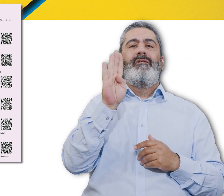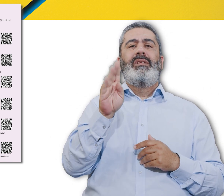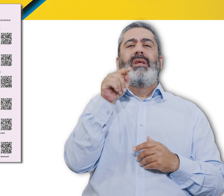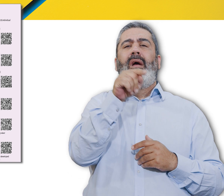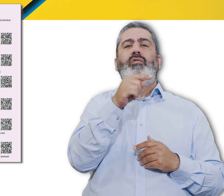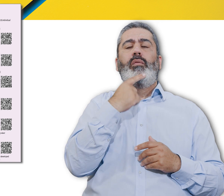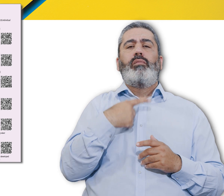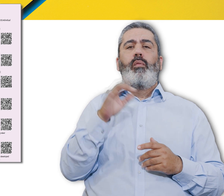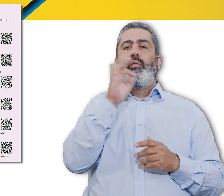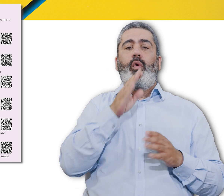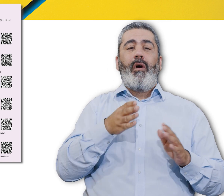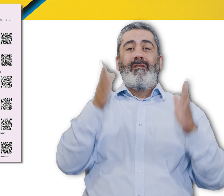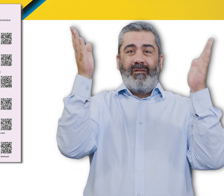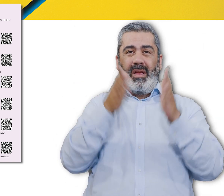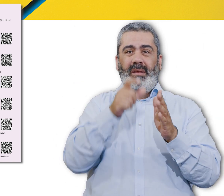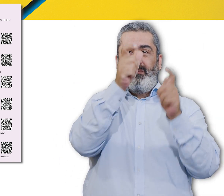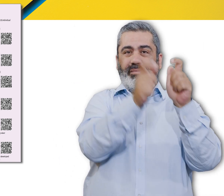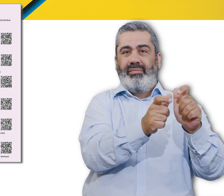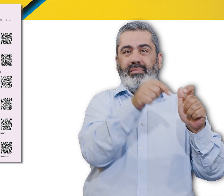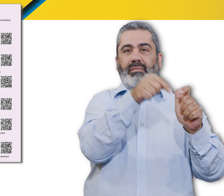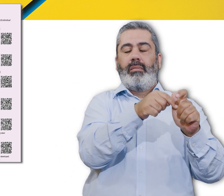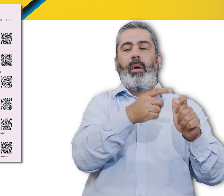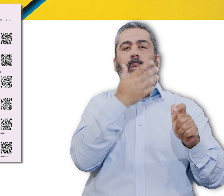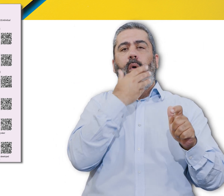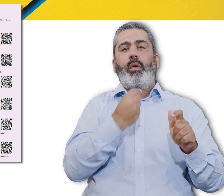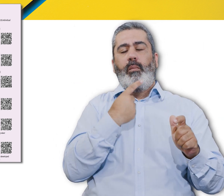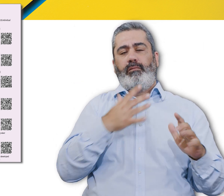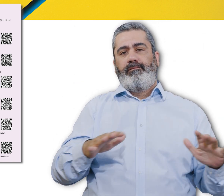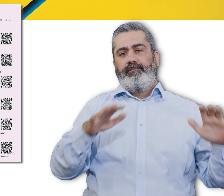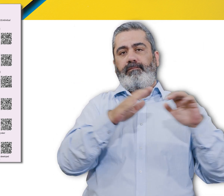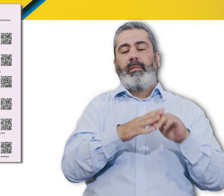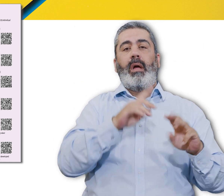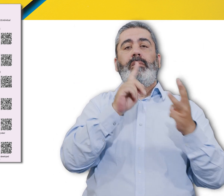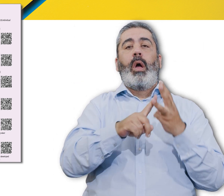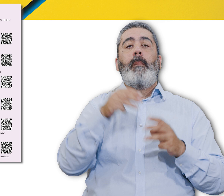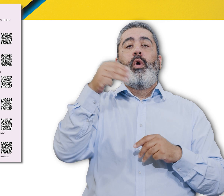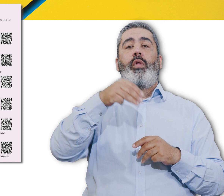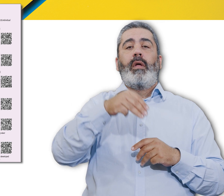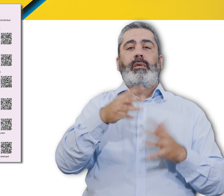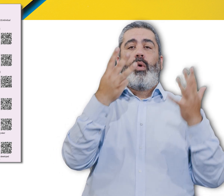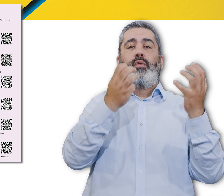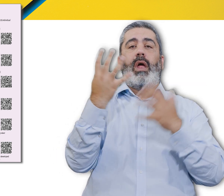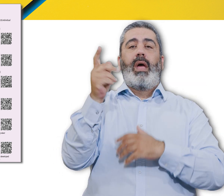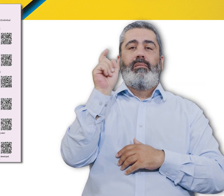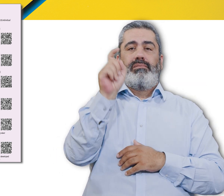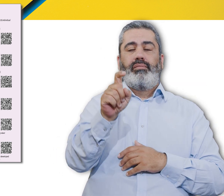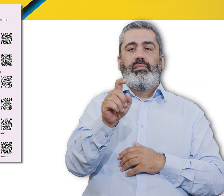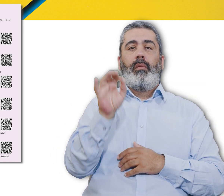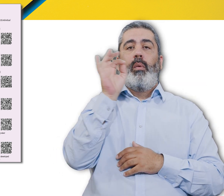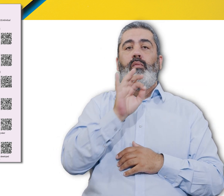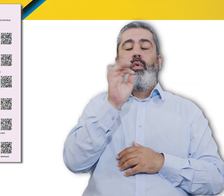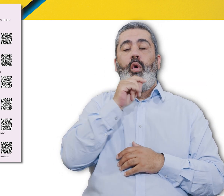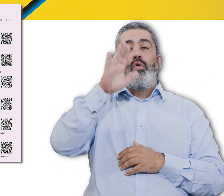number 89. It is built on the southwest side of the Vicus Gorge and offers a stunning view of the gorge. Must.